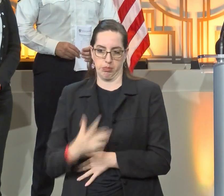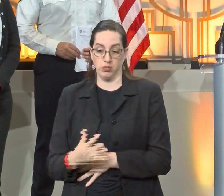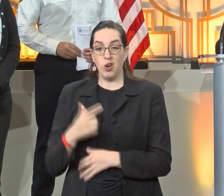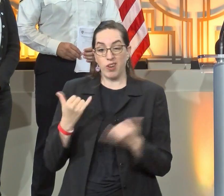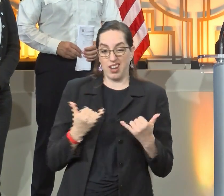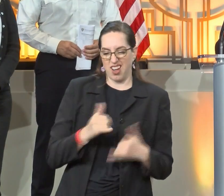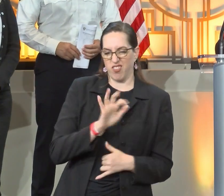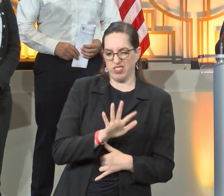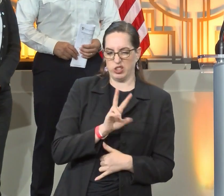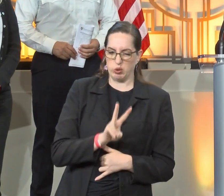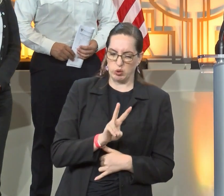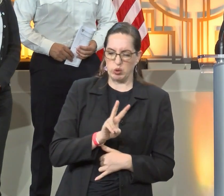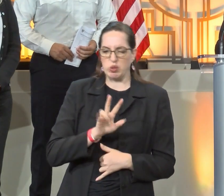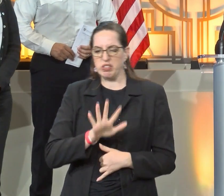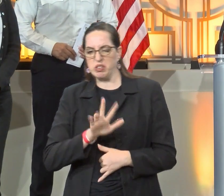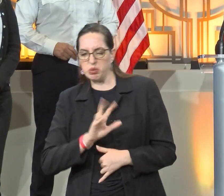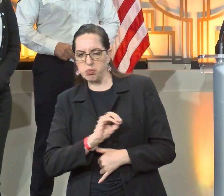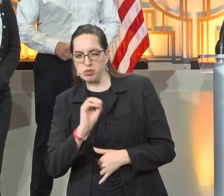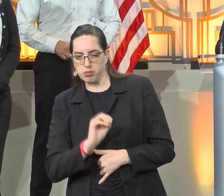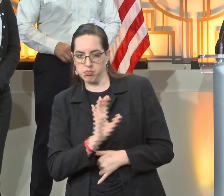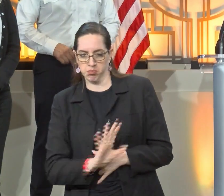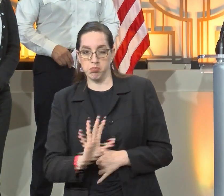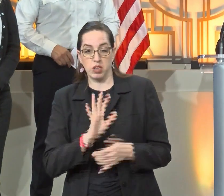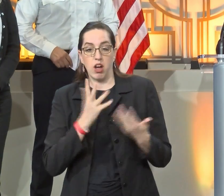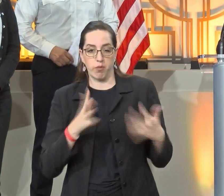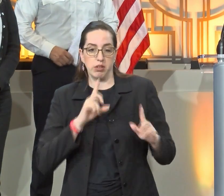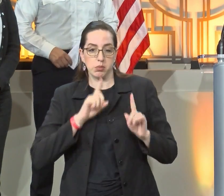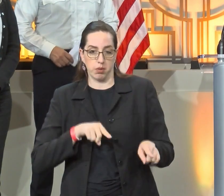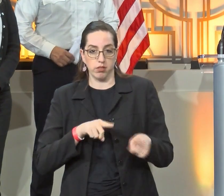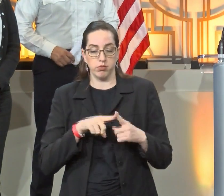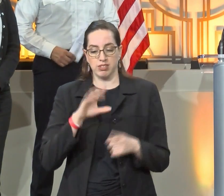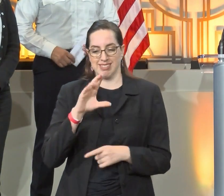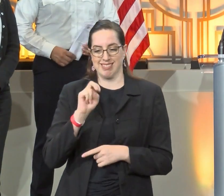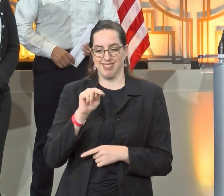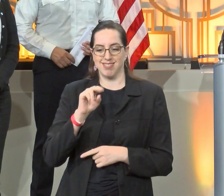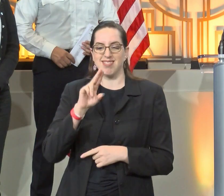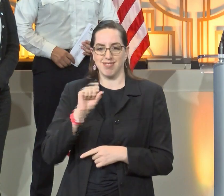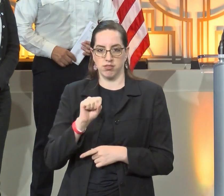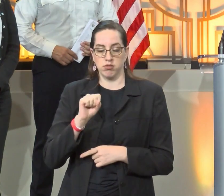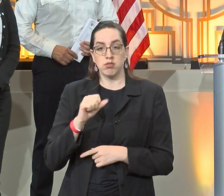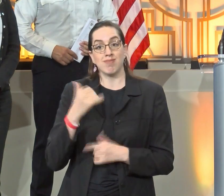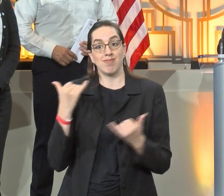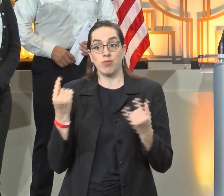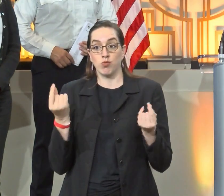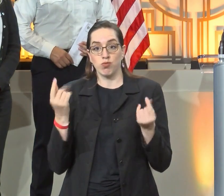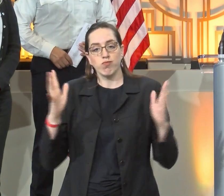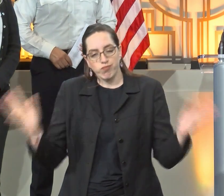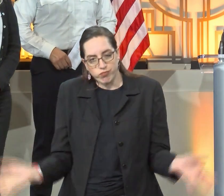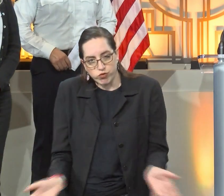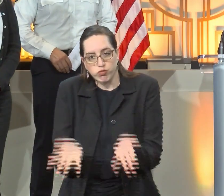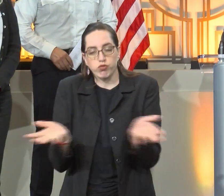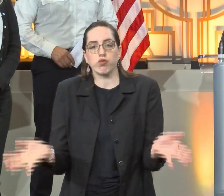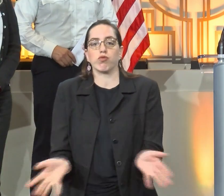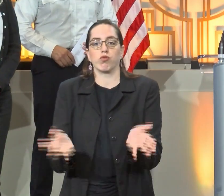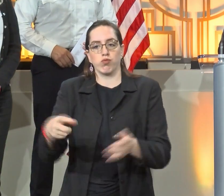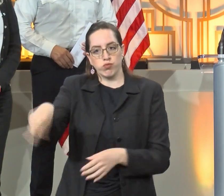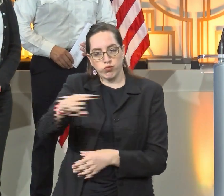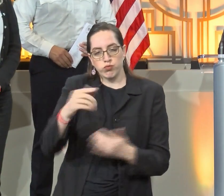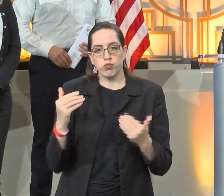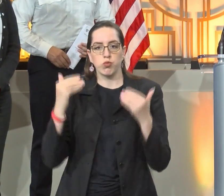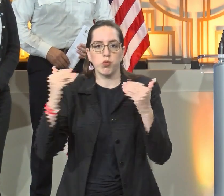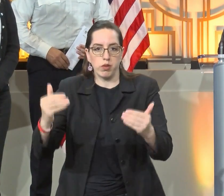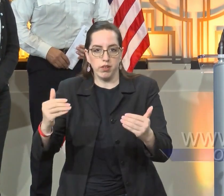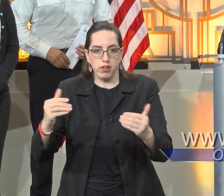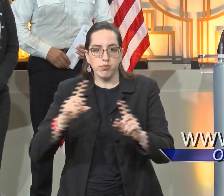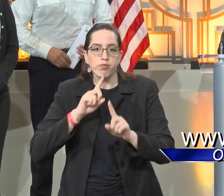at 52, 53%. And so I want to encourage people to take the time to respond